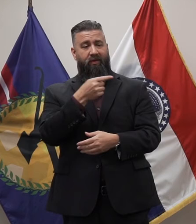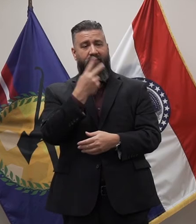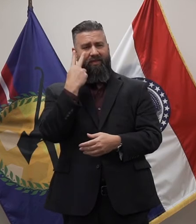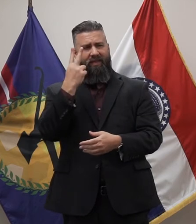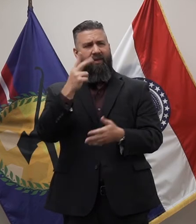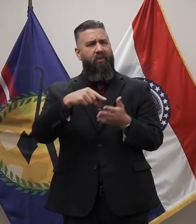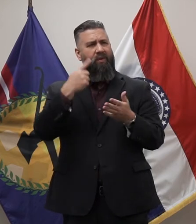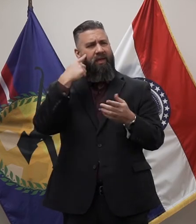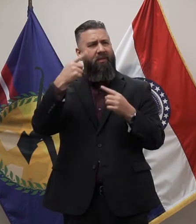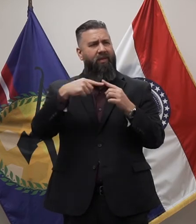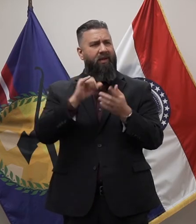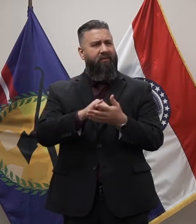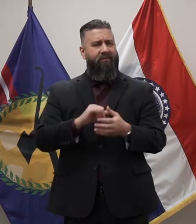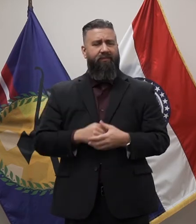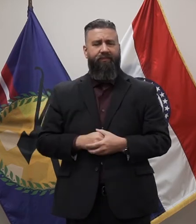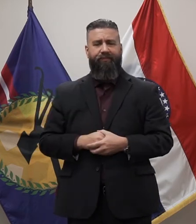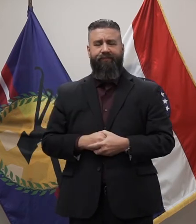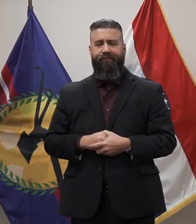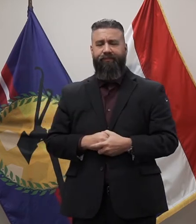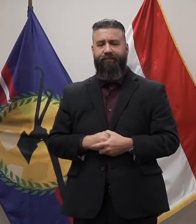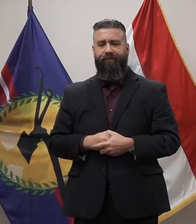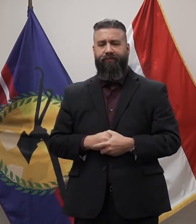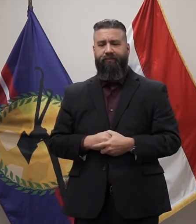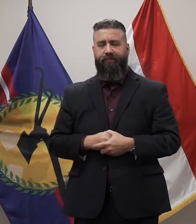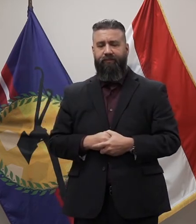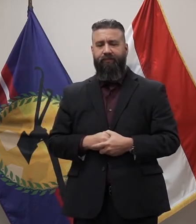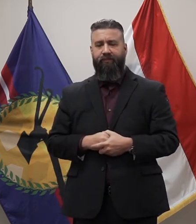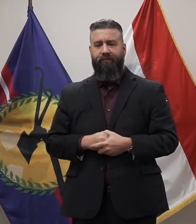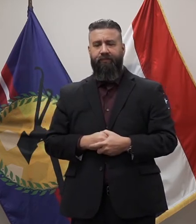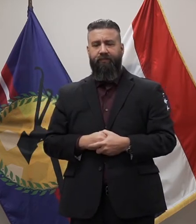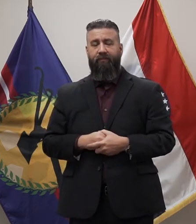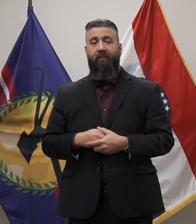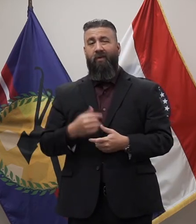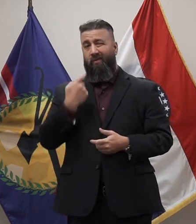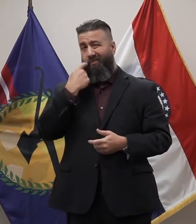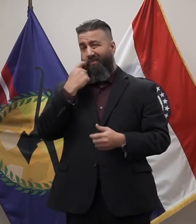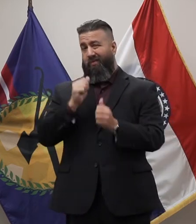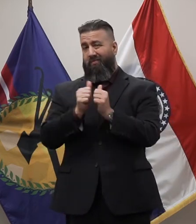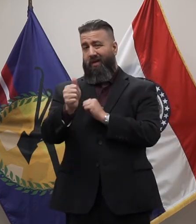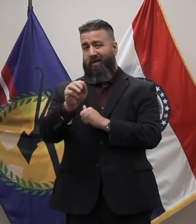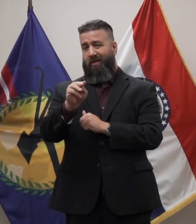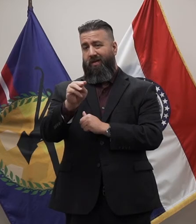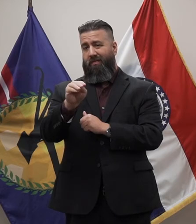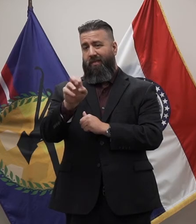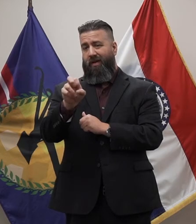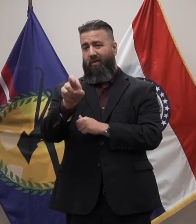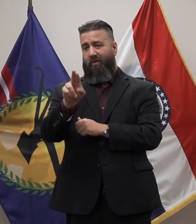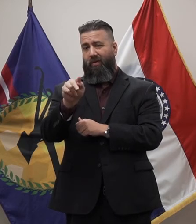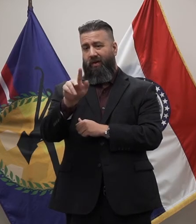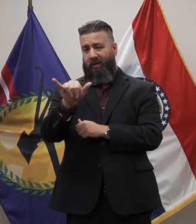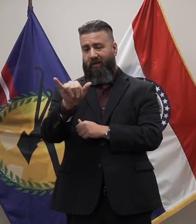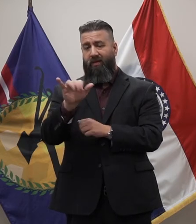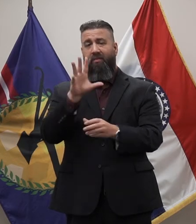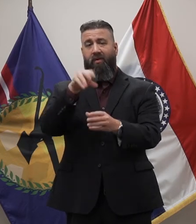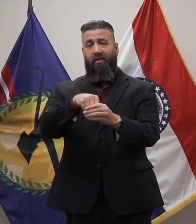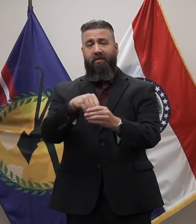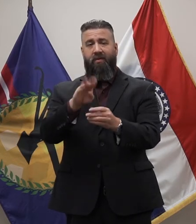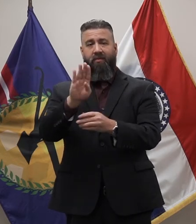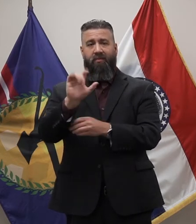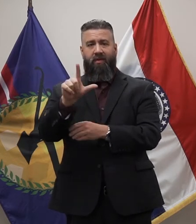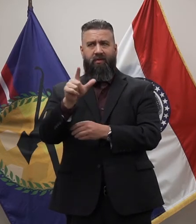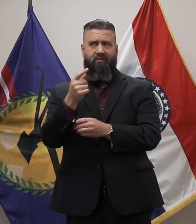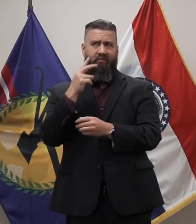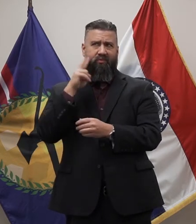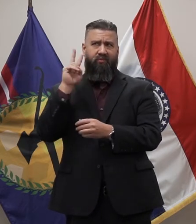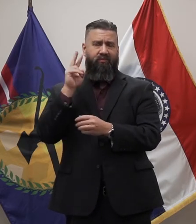are your thoughts on that idea? Yeah, so we passed a minority participation bill a couple of years ago. We knew we'd have to tweak it. We have